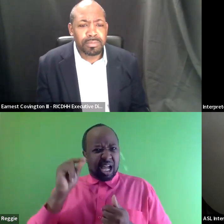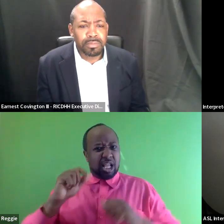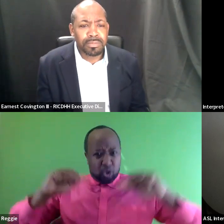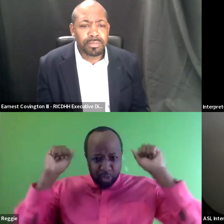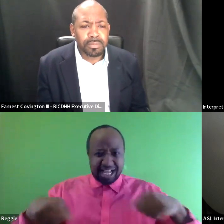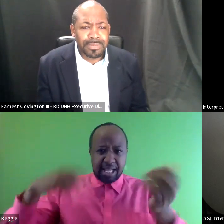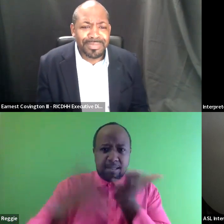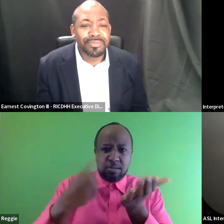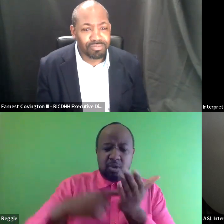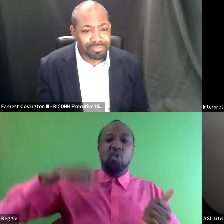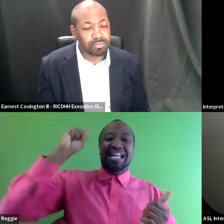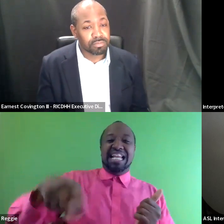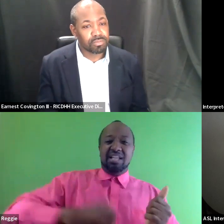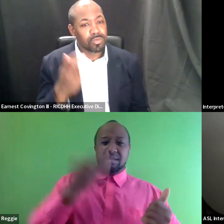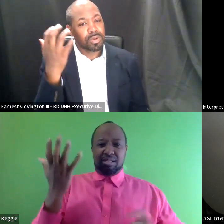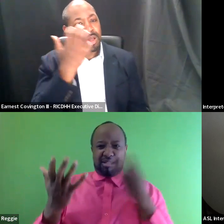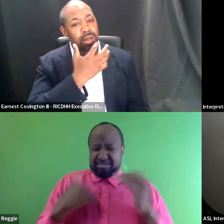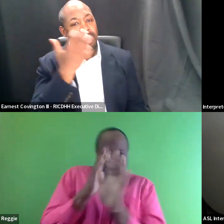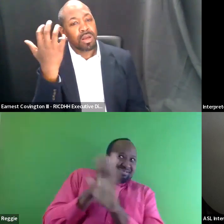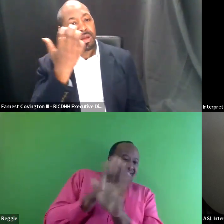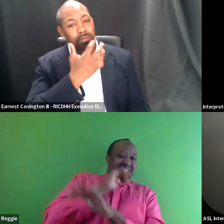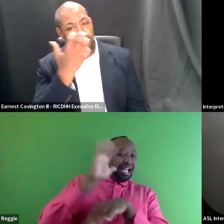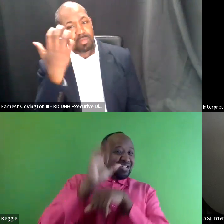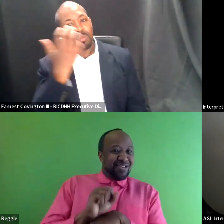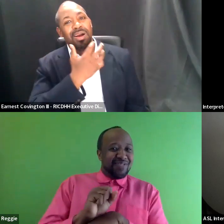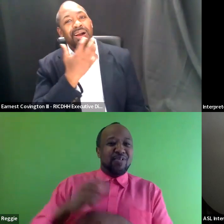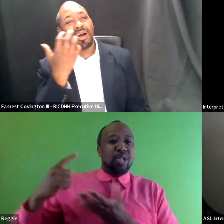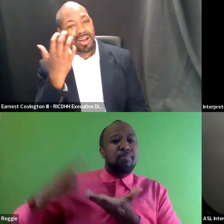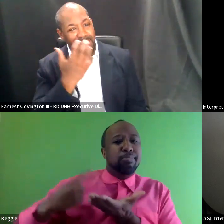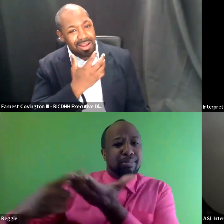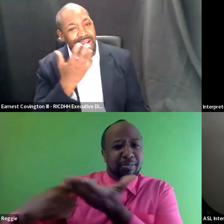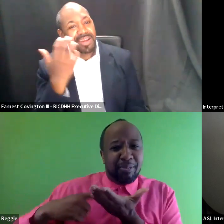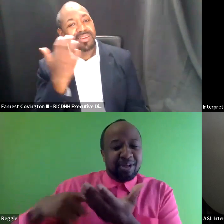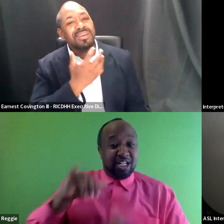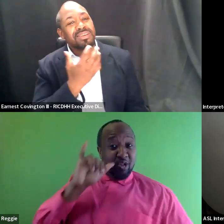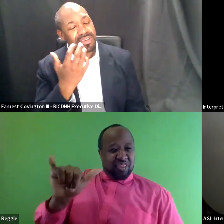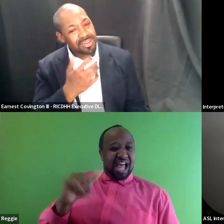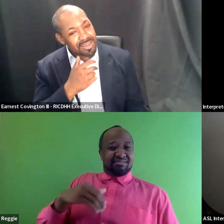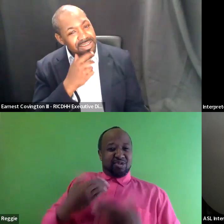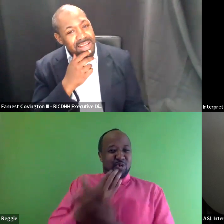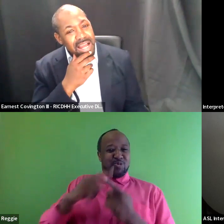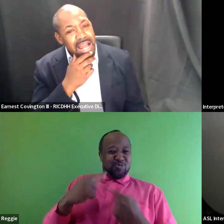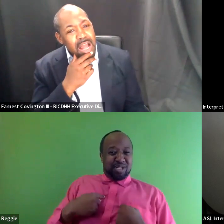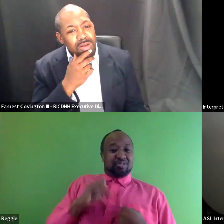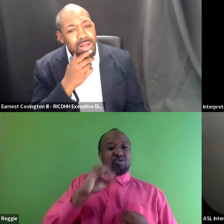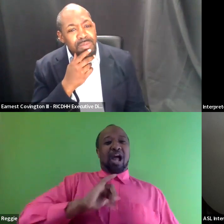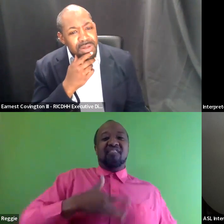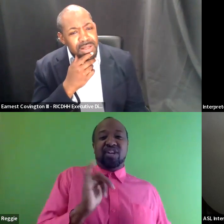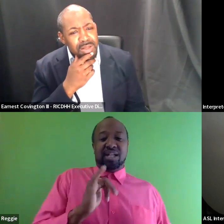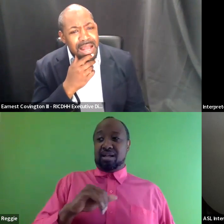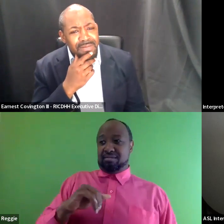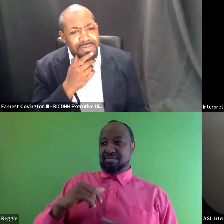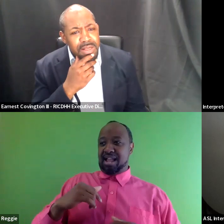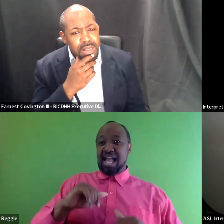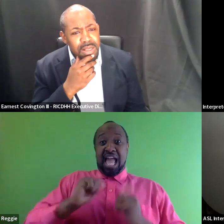because people say like, oh, we can't talk about that in the South. We can't talk about racism. But at Gallaudet, it's an open discussion. Like, let's talk. So